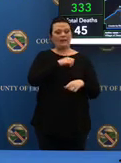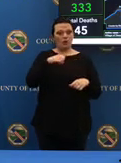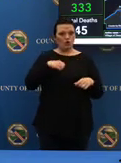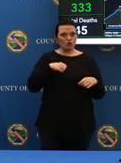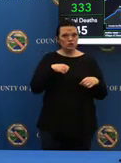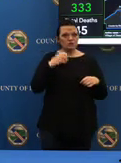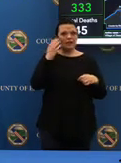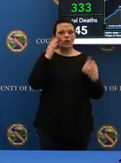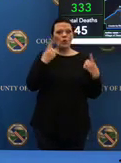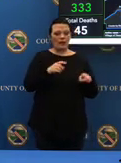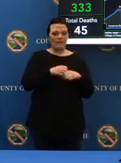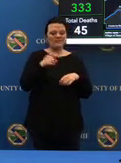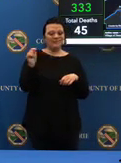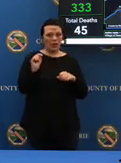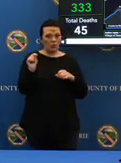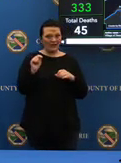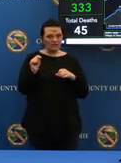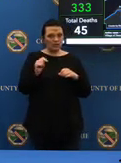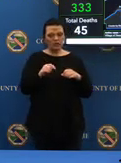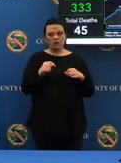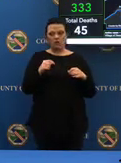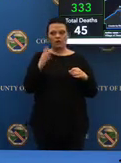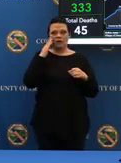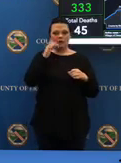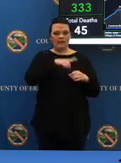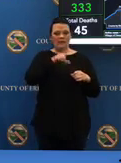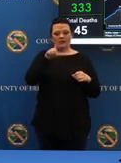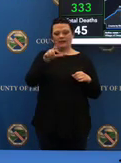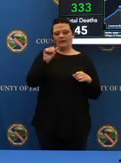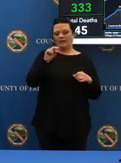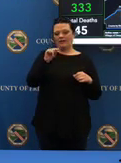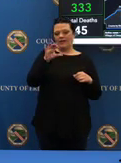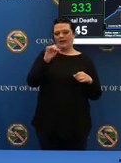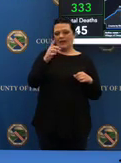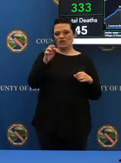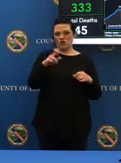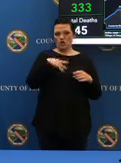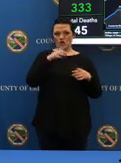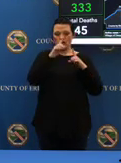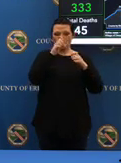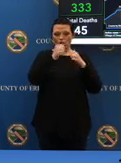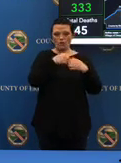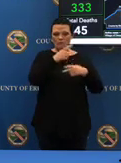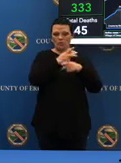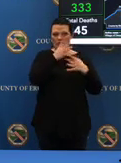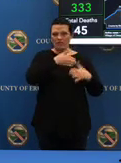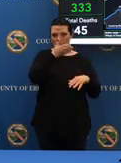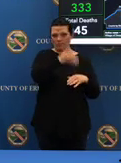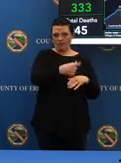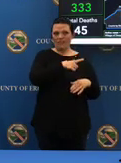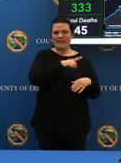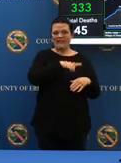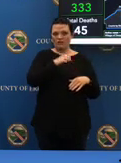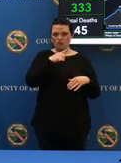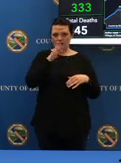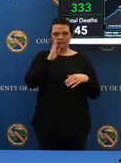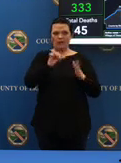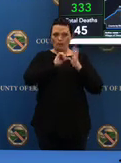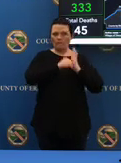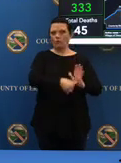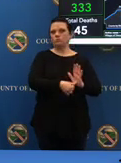I do know that happened in the town of Tonawanda. I know Lancaster. I was on phone with Supervisor Ron Ruffino, and they said that they were going to